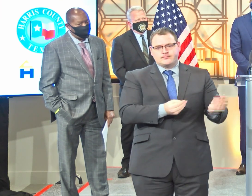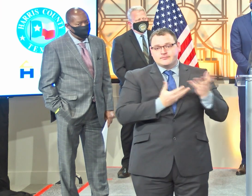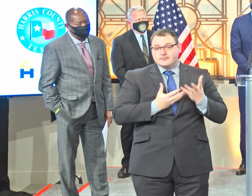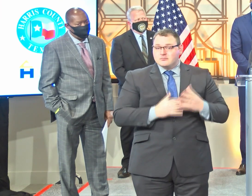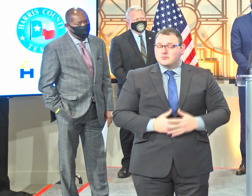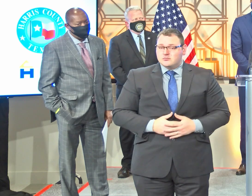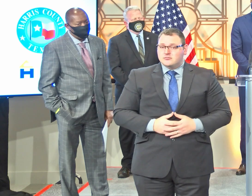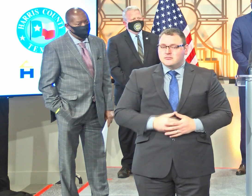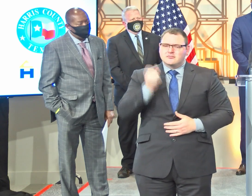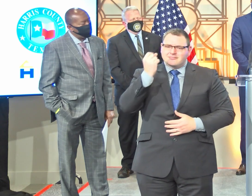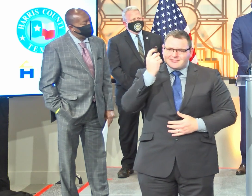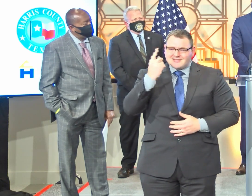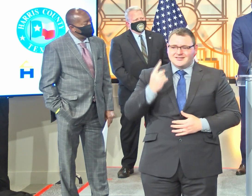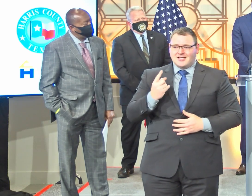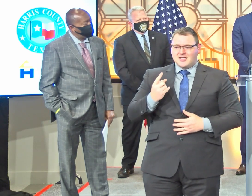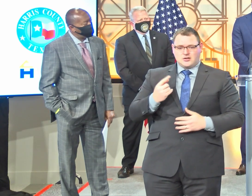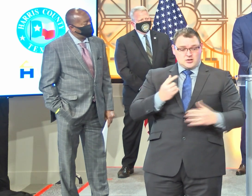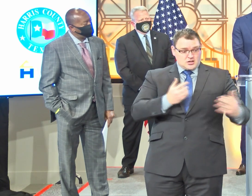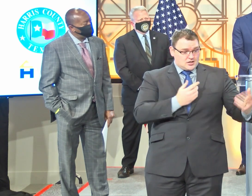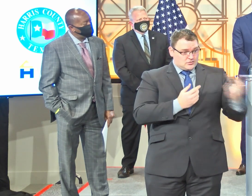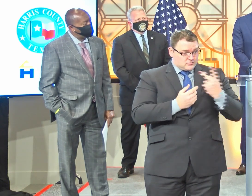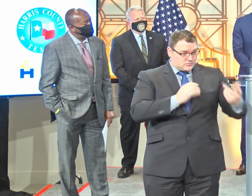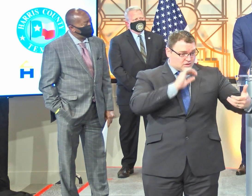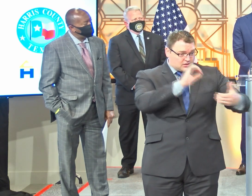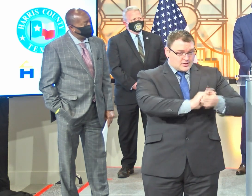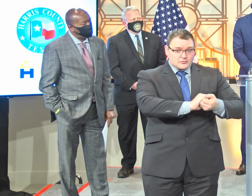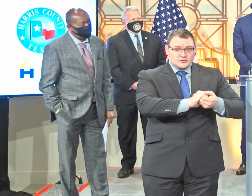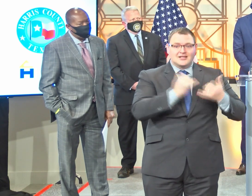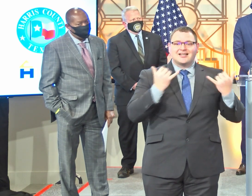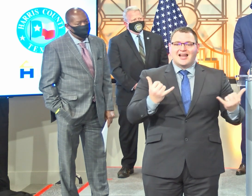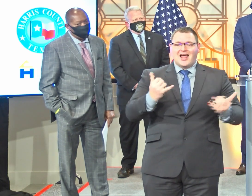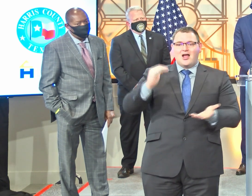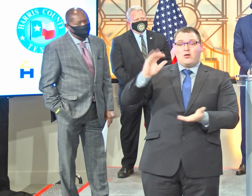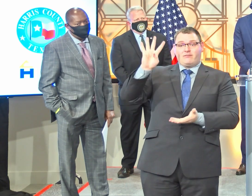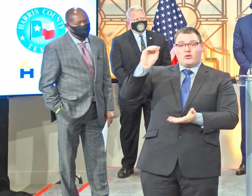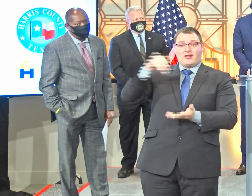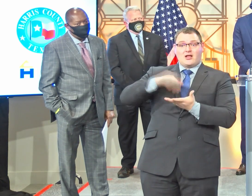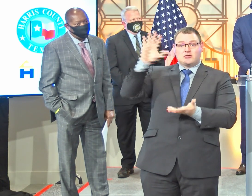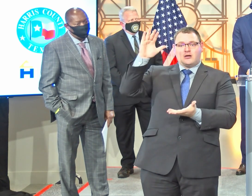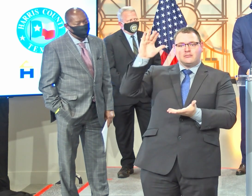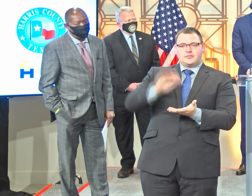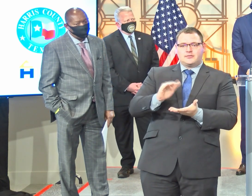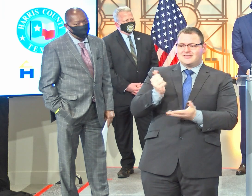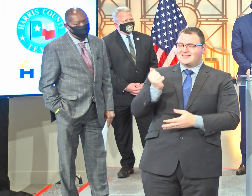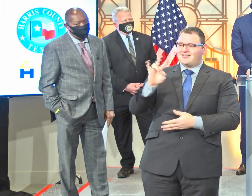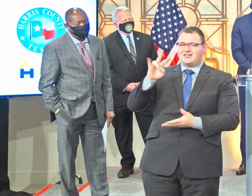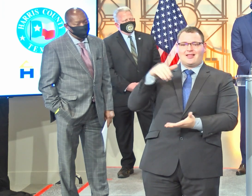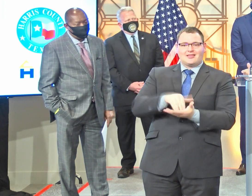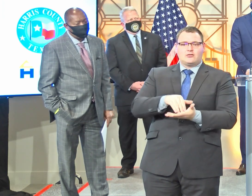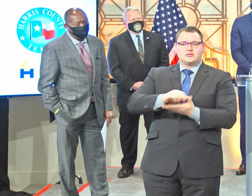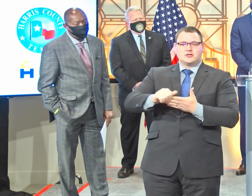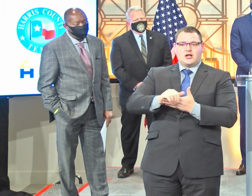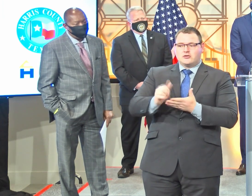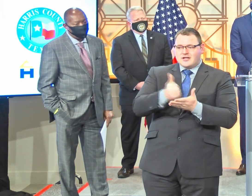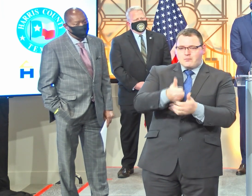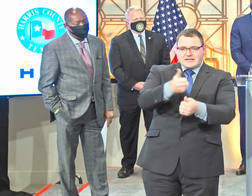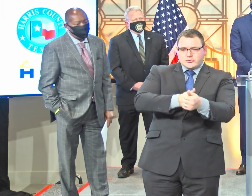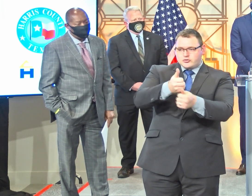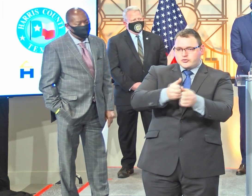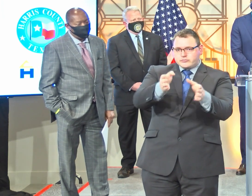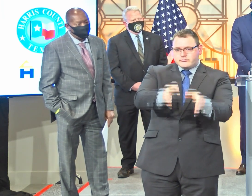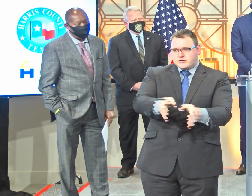$40,000 it will cost to leave someone on the streets or in the county jail. Because that's